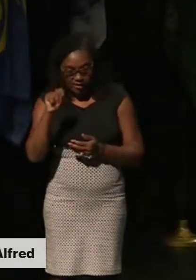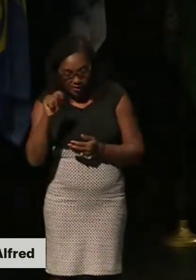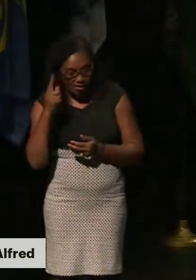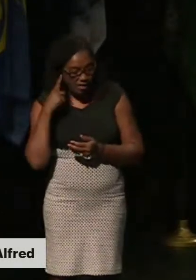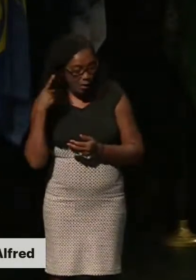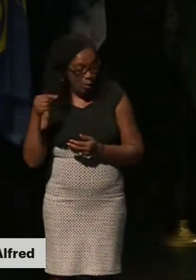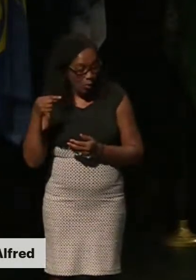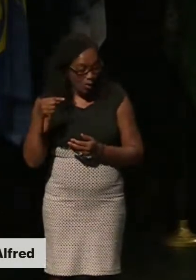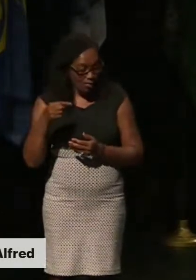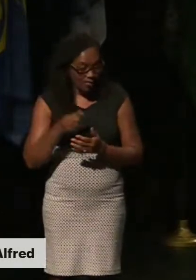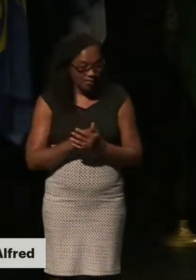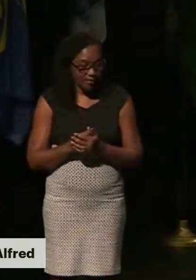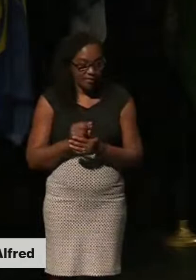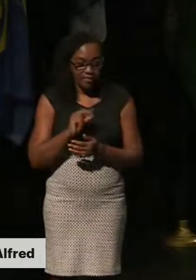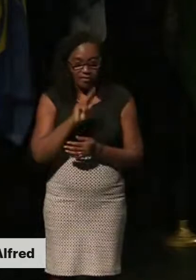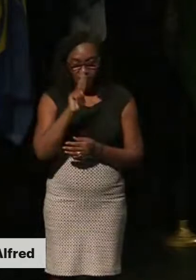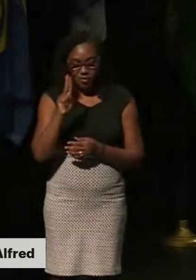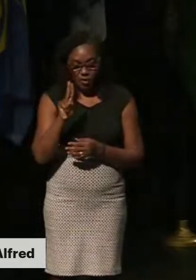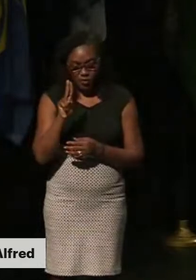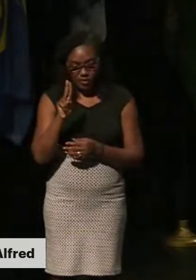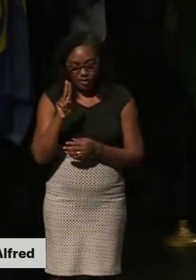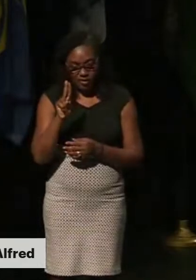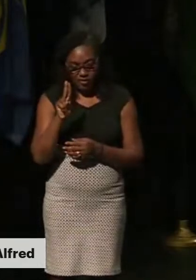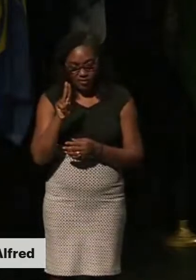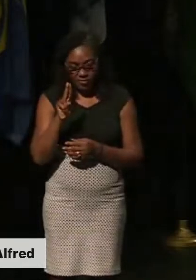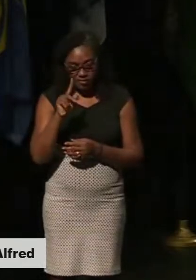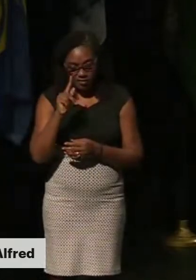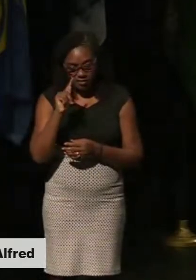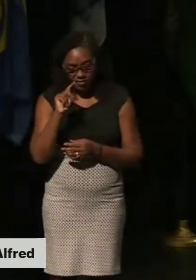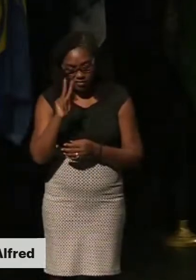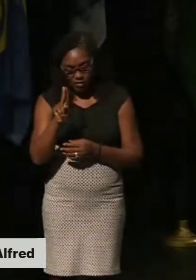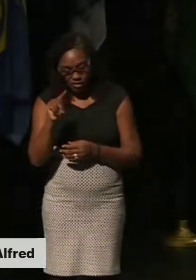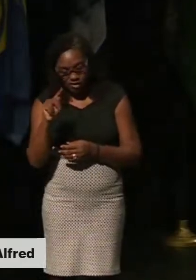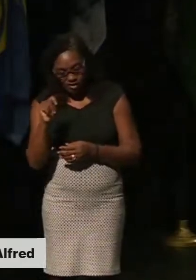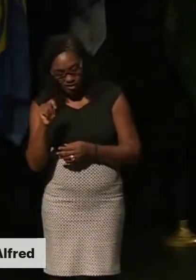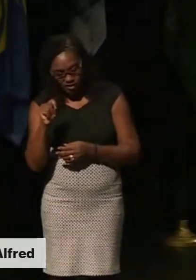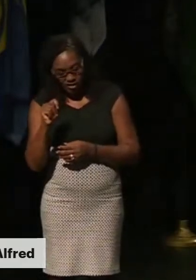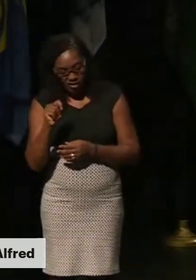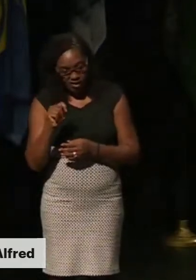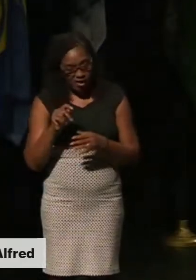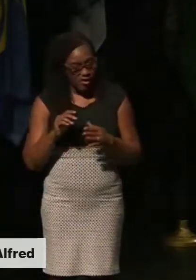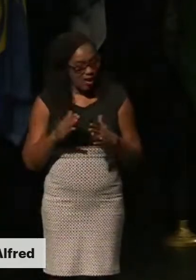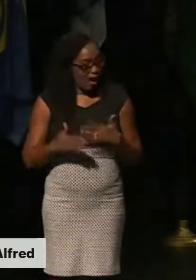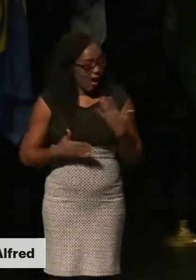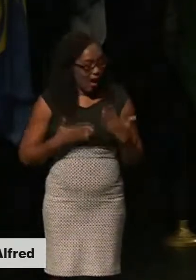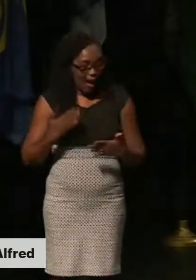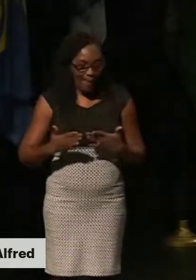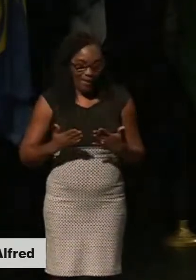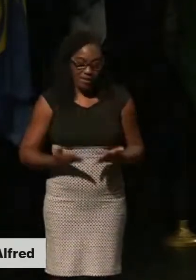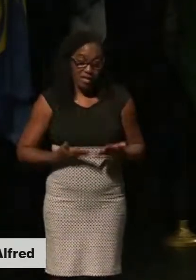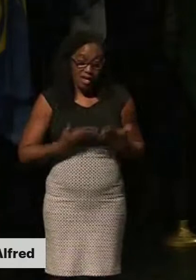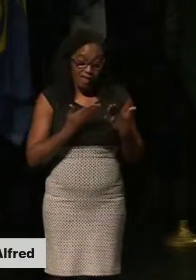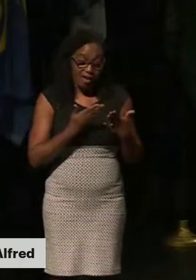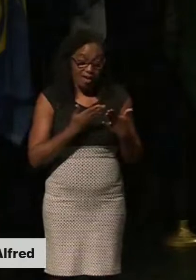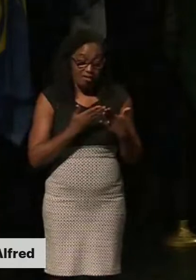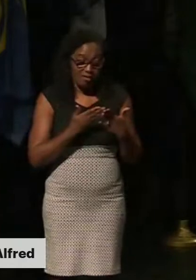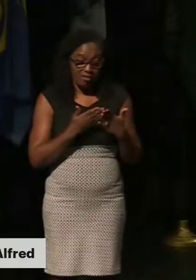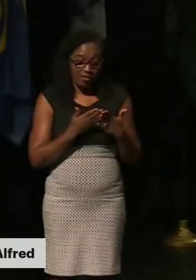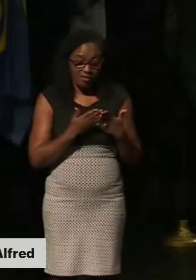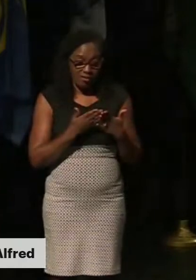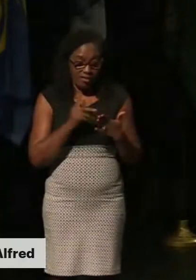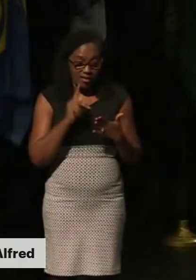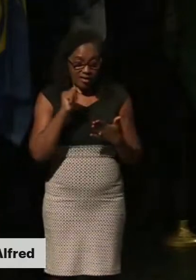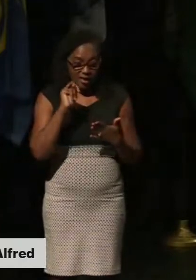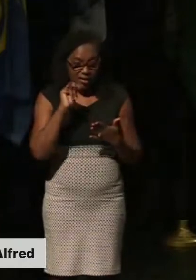The University of Trinidad and Tobago is pleased to confer the title of Honorary Distinguished Fellow